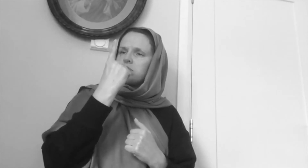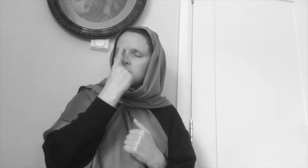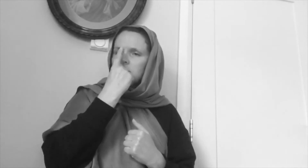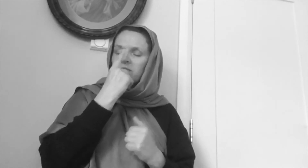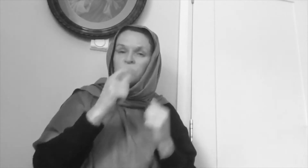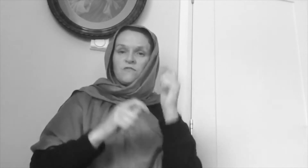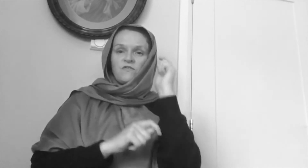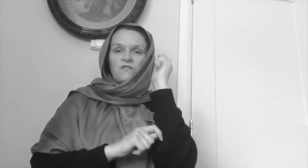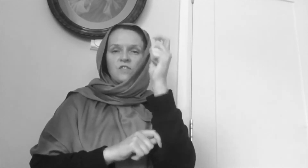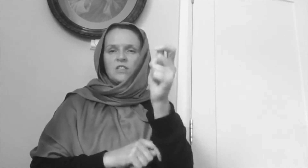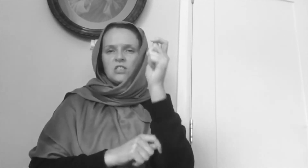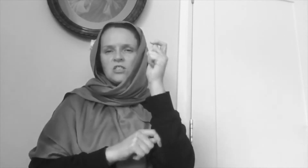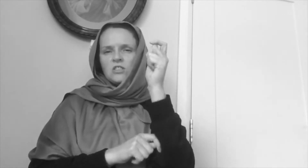He was a fisherman.